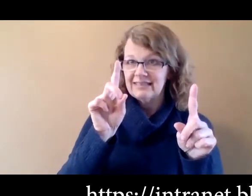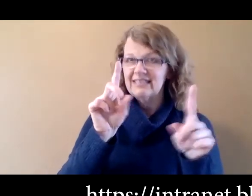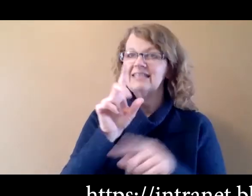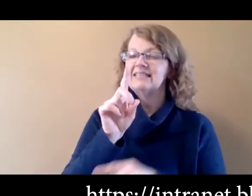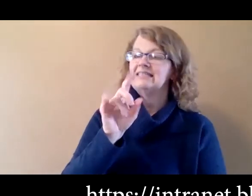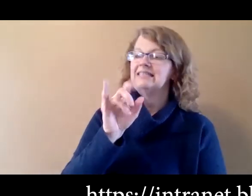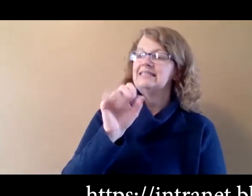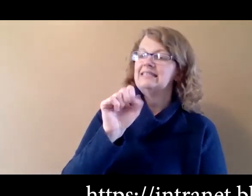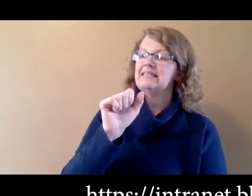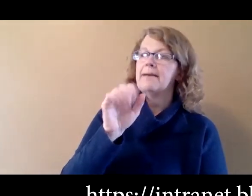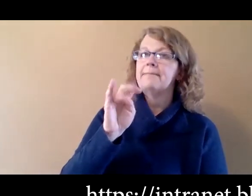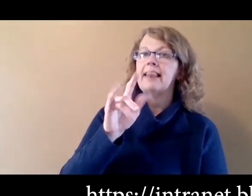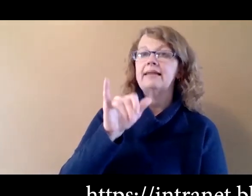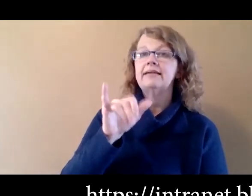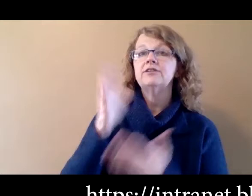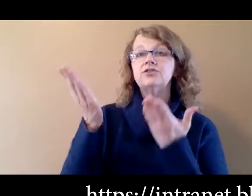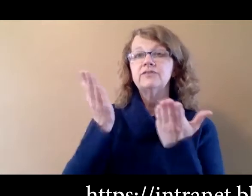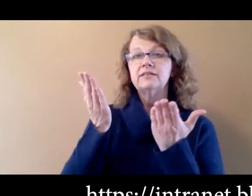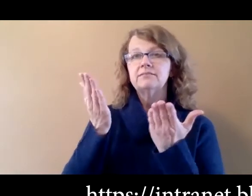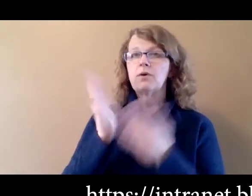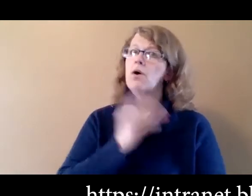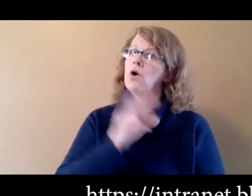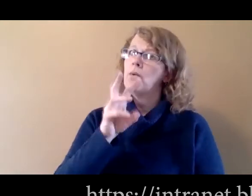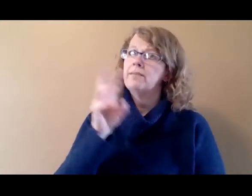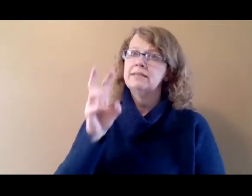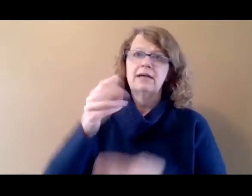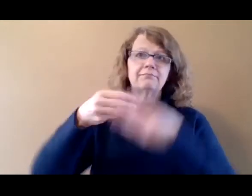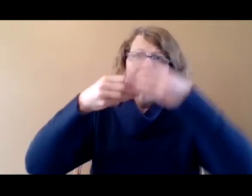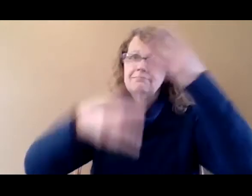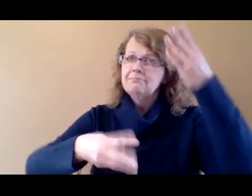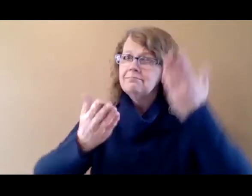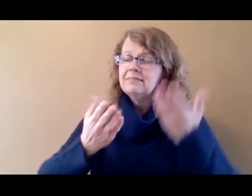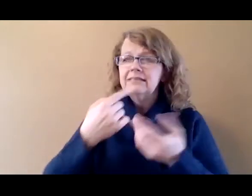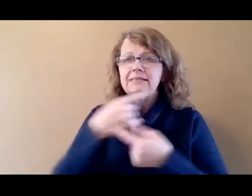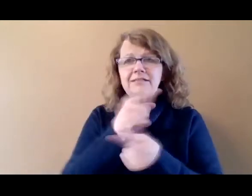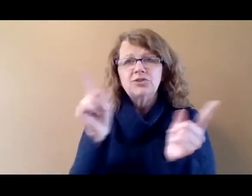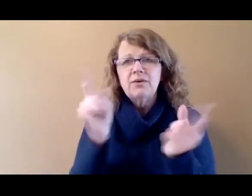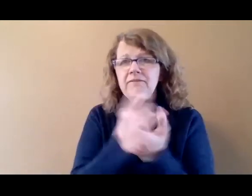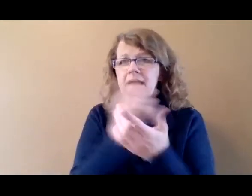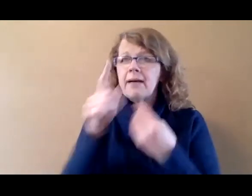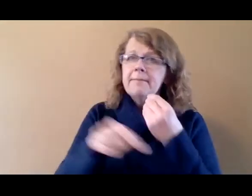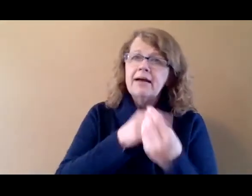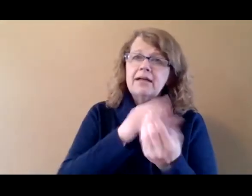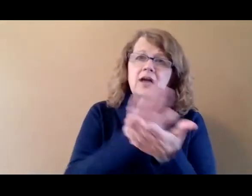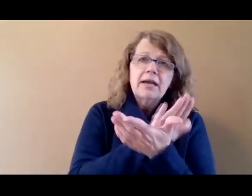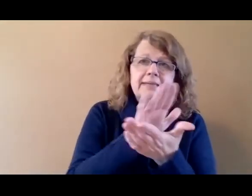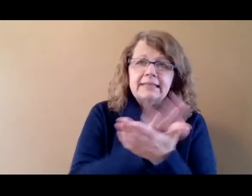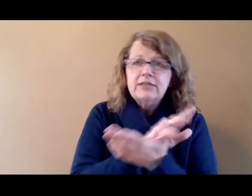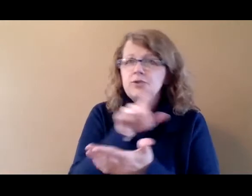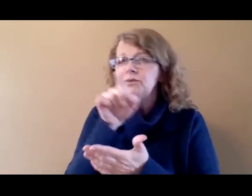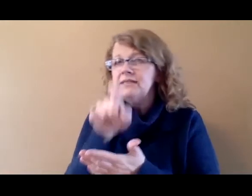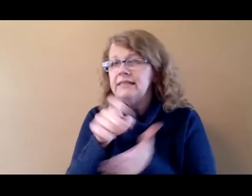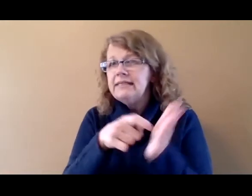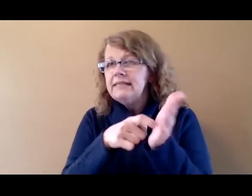provides a lot of information about what kind of documentation we need to get your accommodations in place and the types